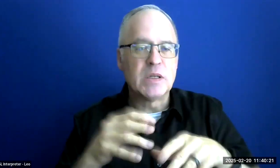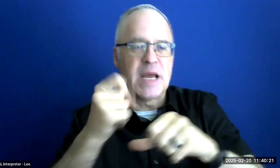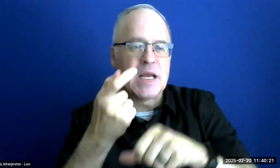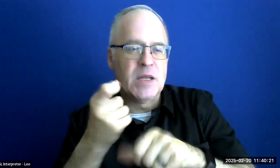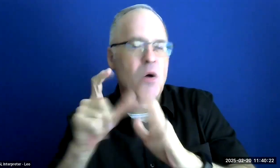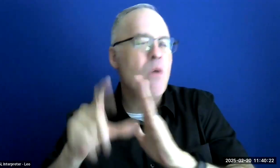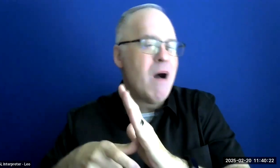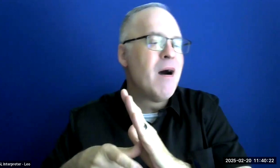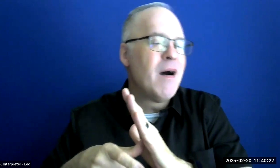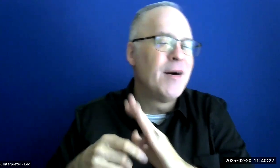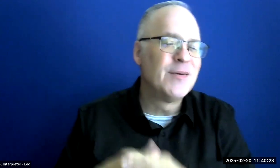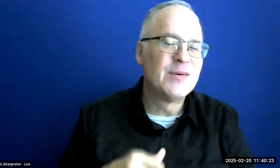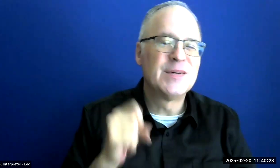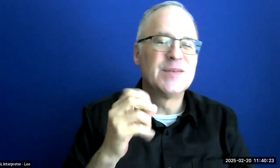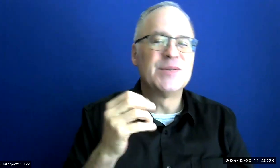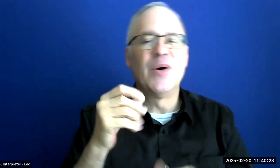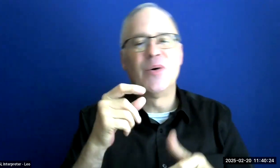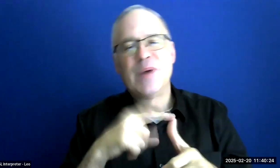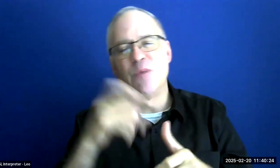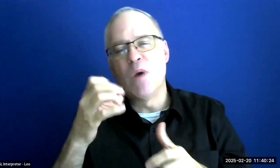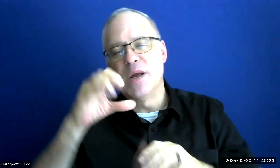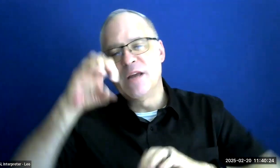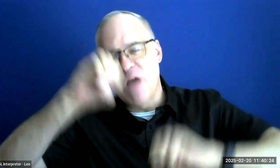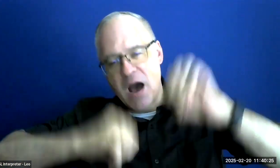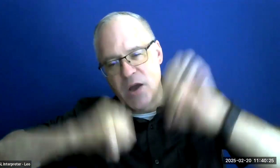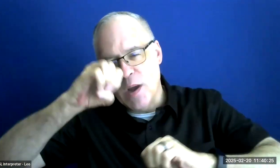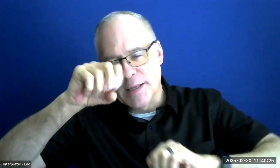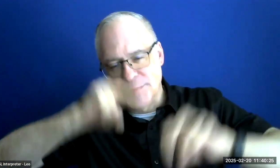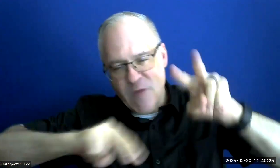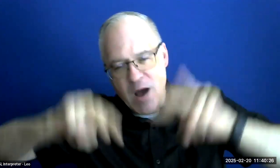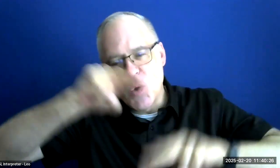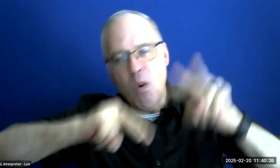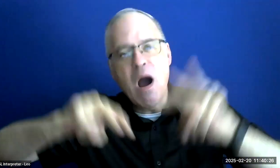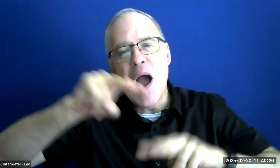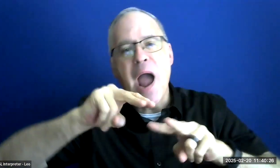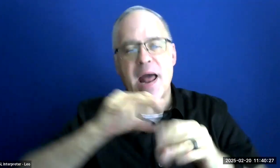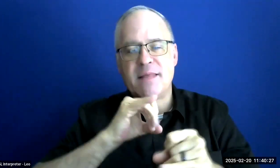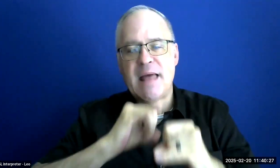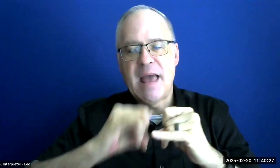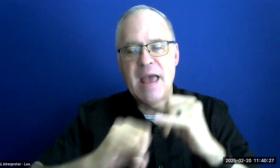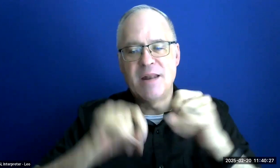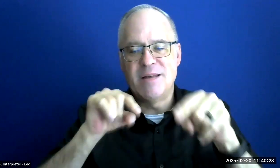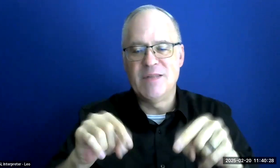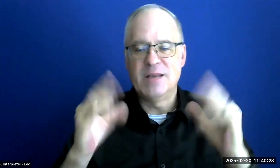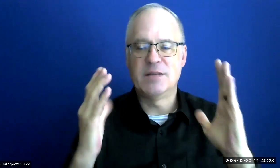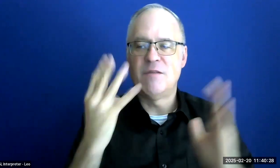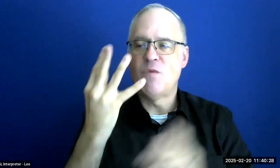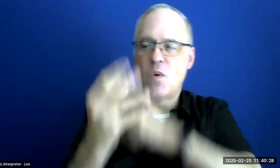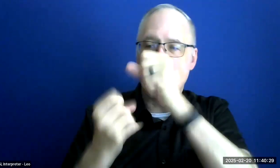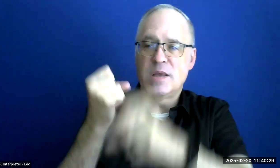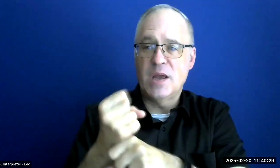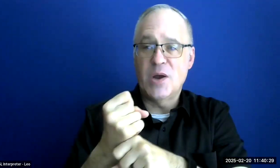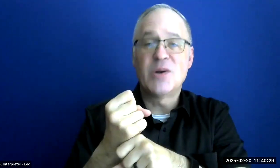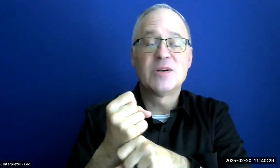better stead to be thinking about evaluation of how things are going toward the end of this quadrennium and really into the next